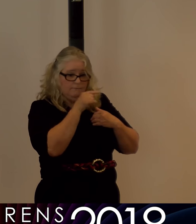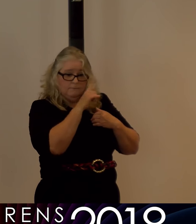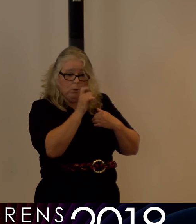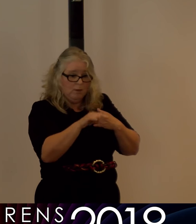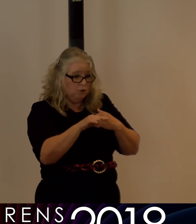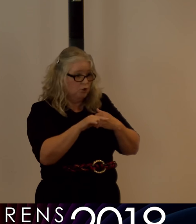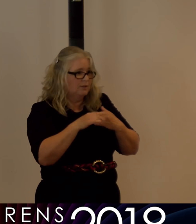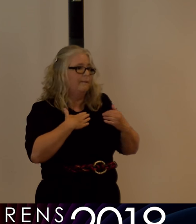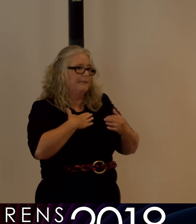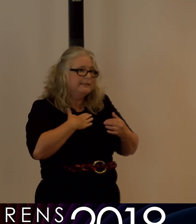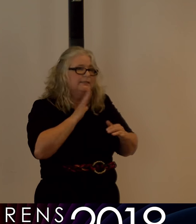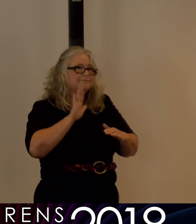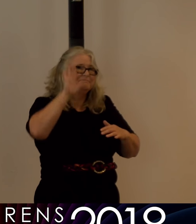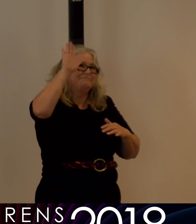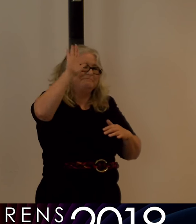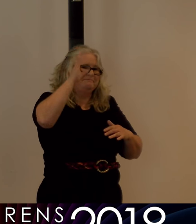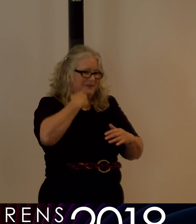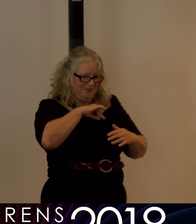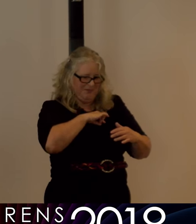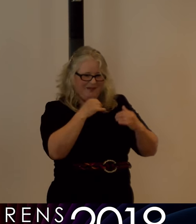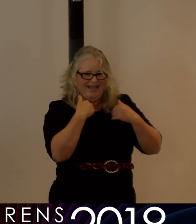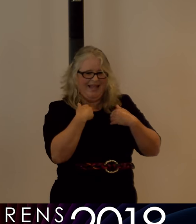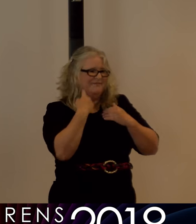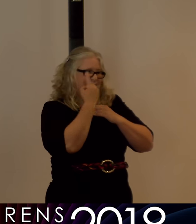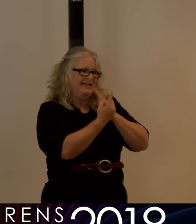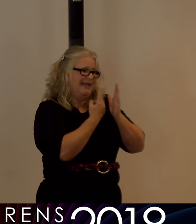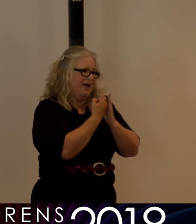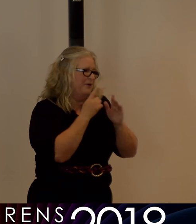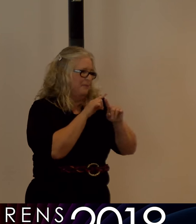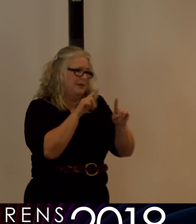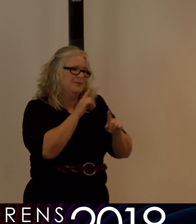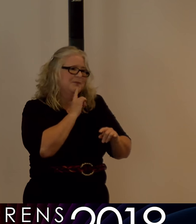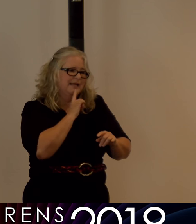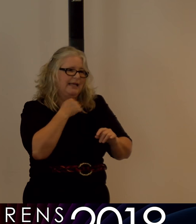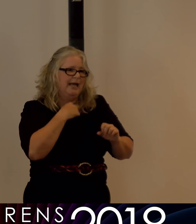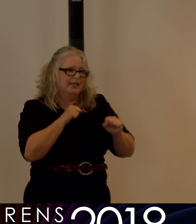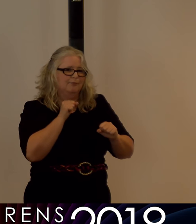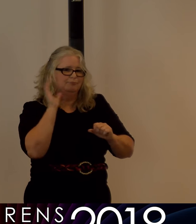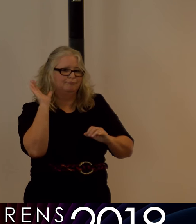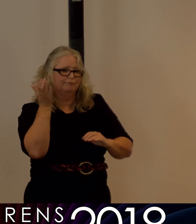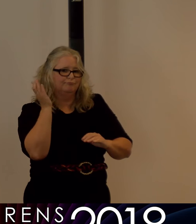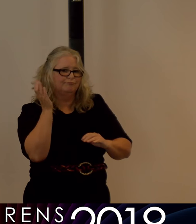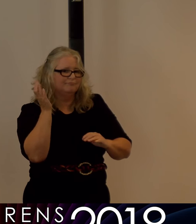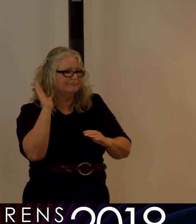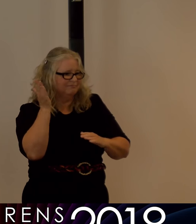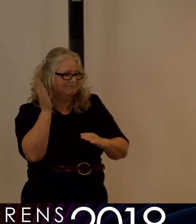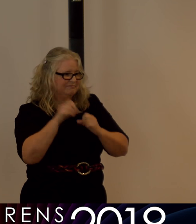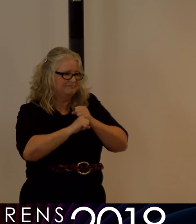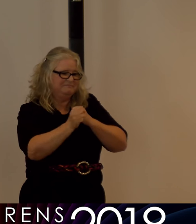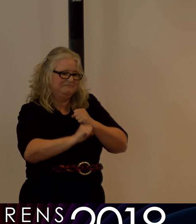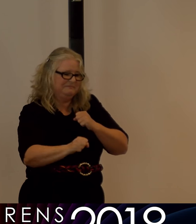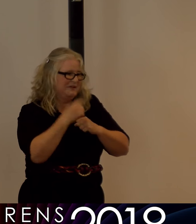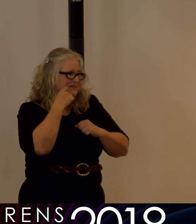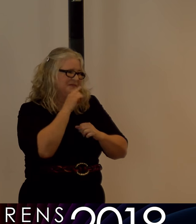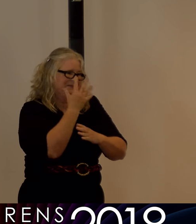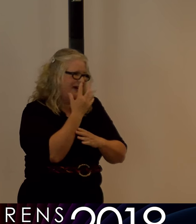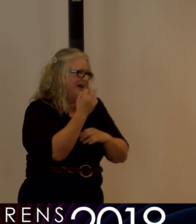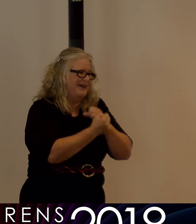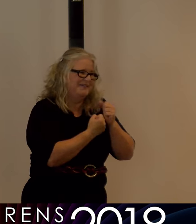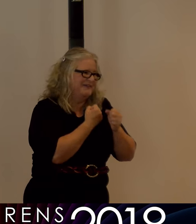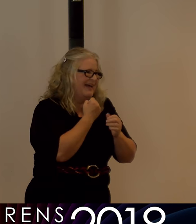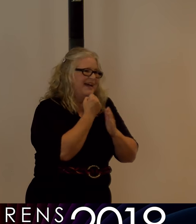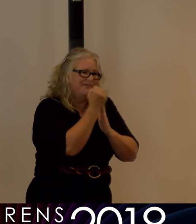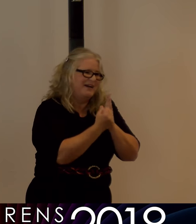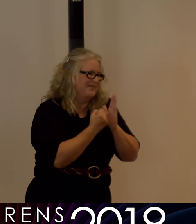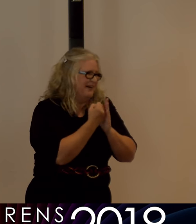an hour for this talk, but I could stand up here for 5 or 6 hours. So you might want to stop me at some point if I start to ramble or I